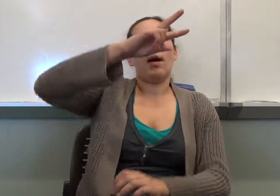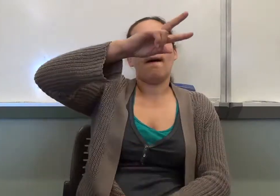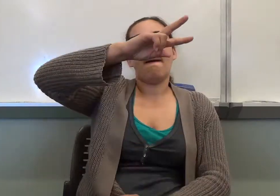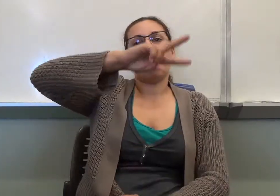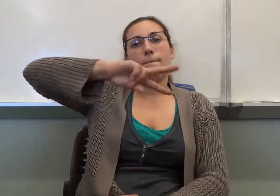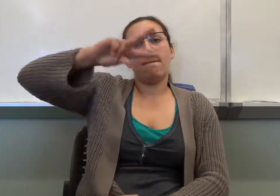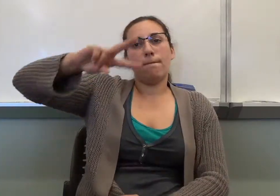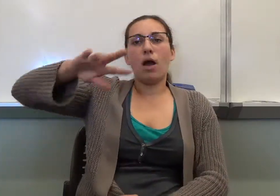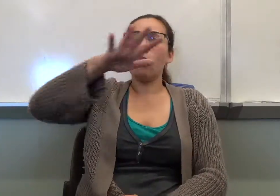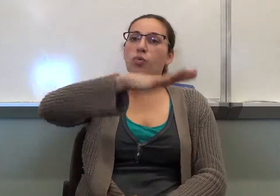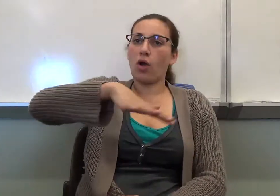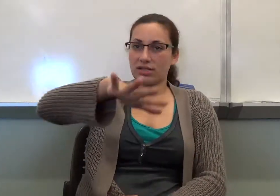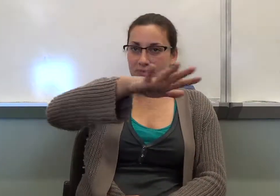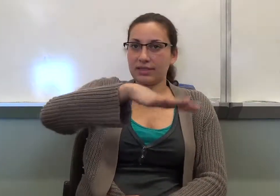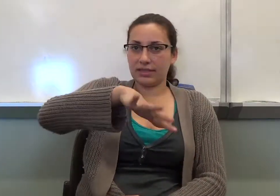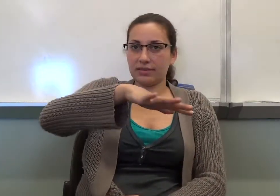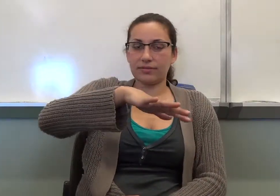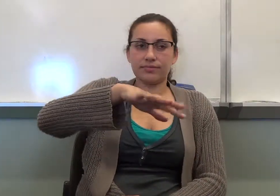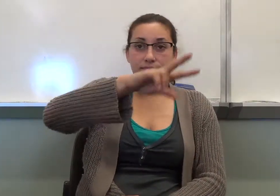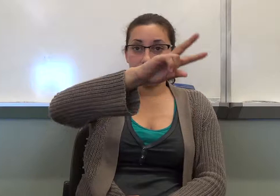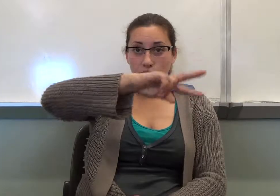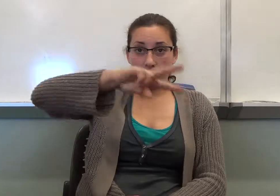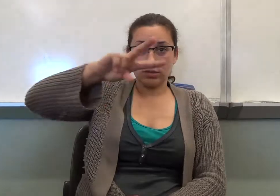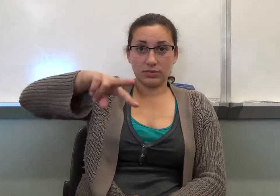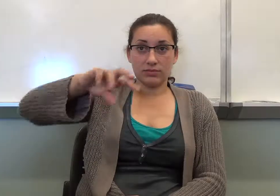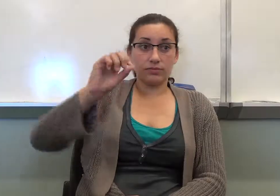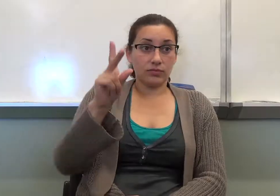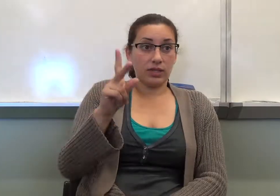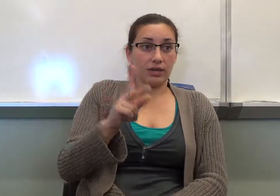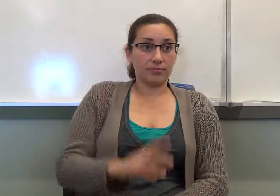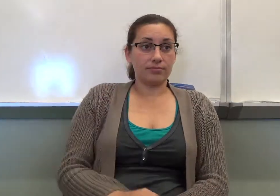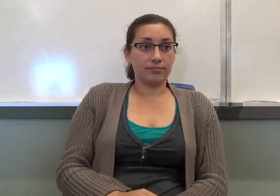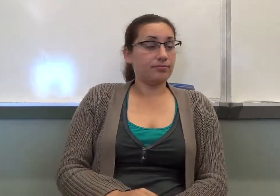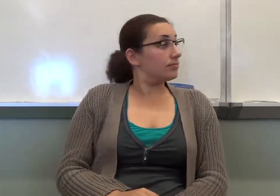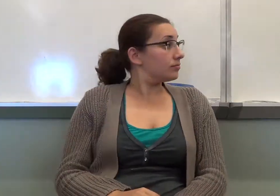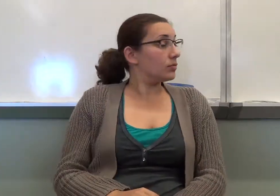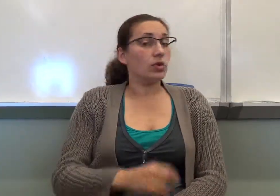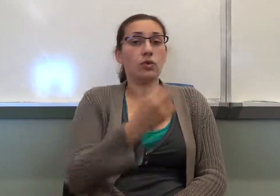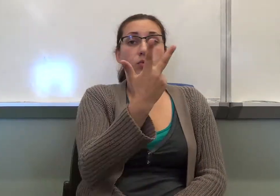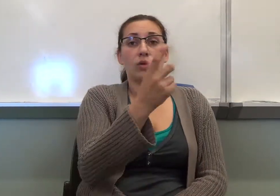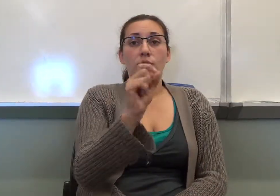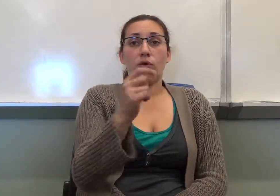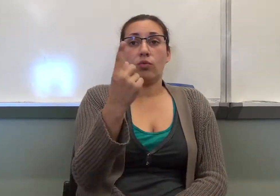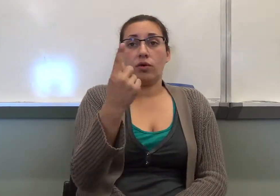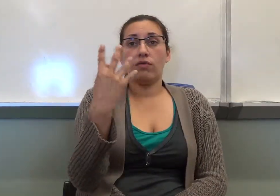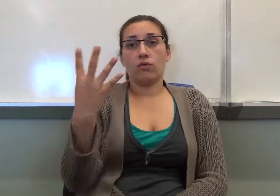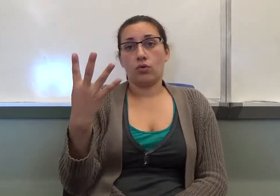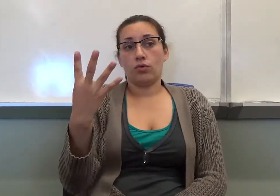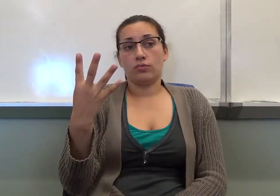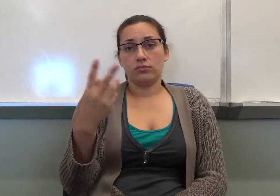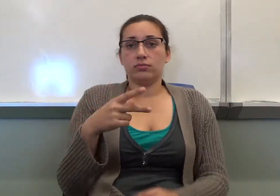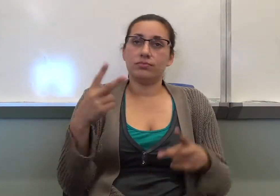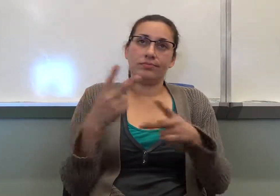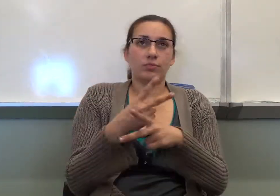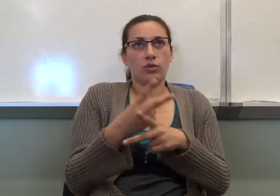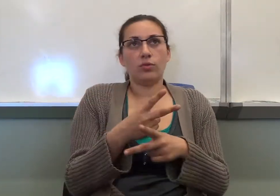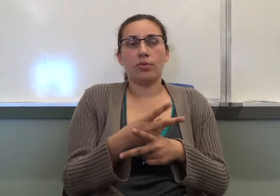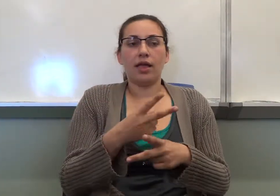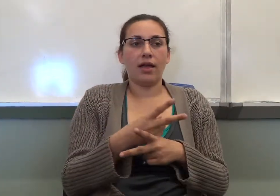All right, so it's going to be 8 times 3.14, and multiplying that out, you get